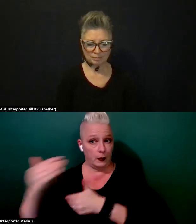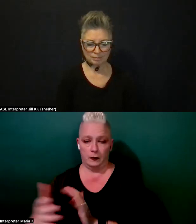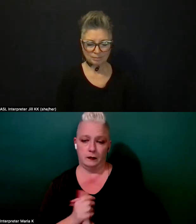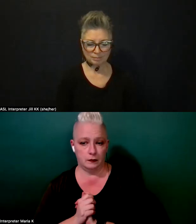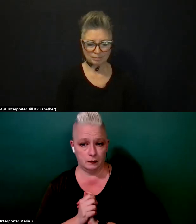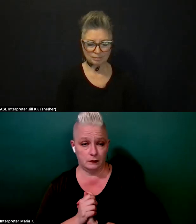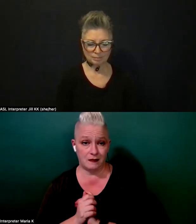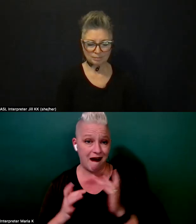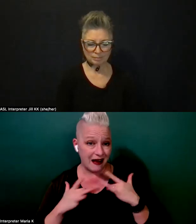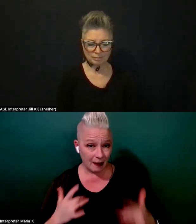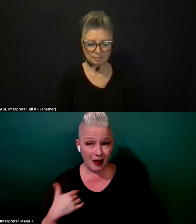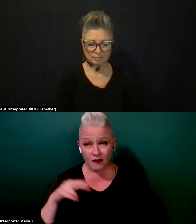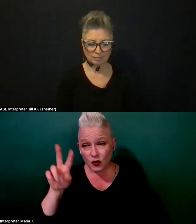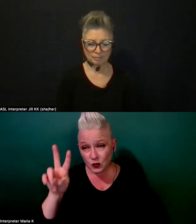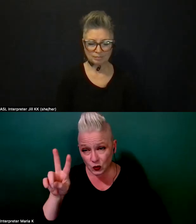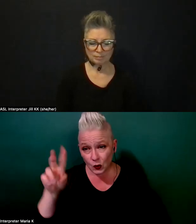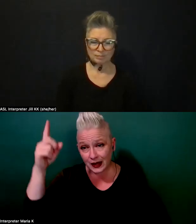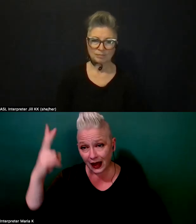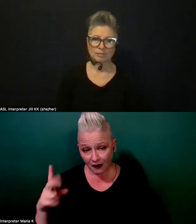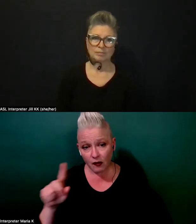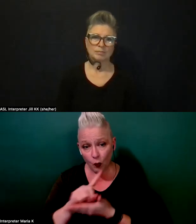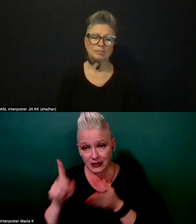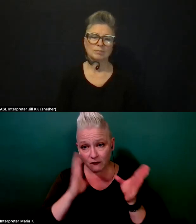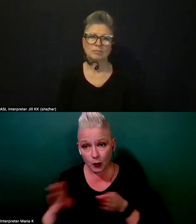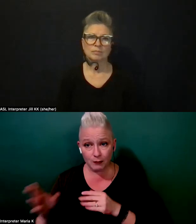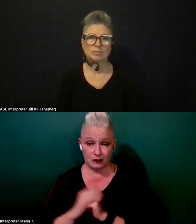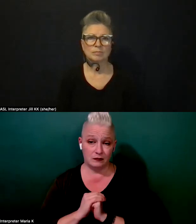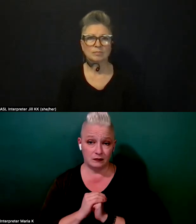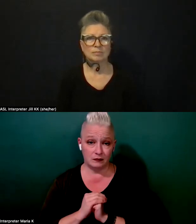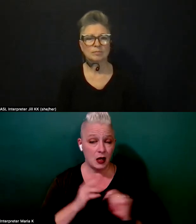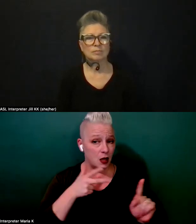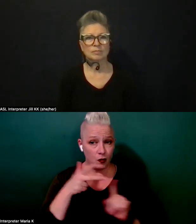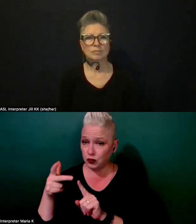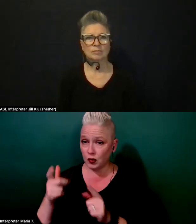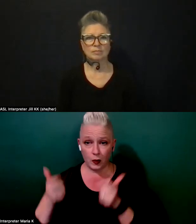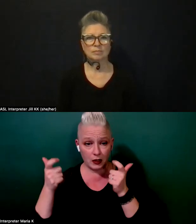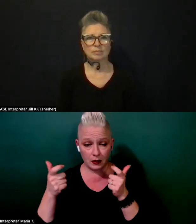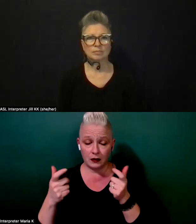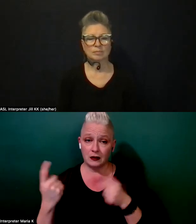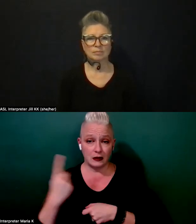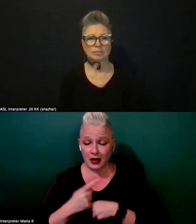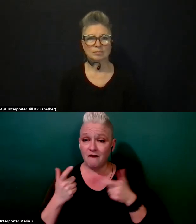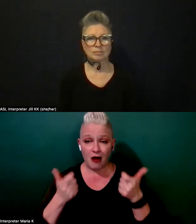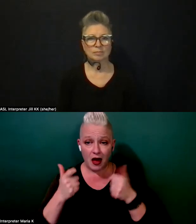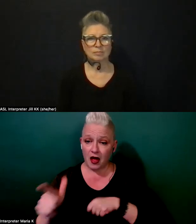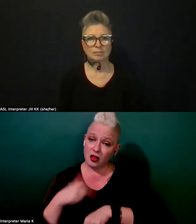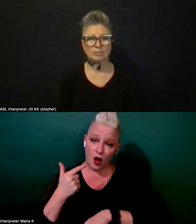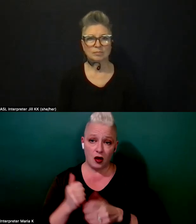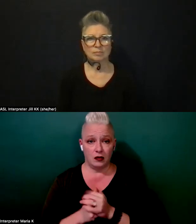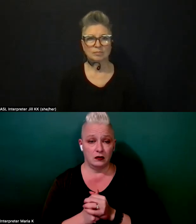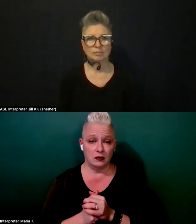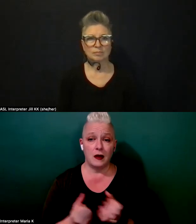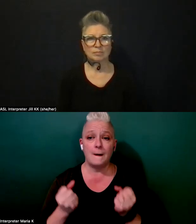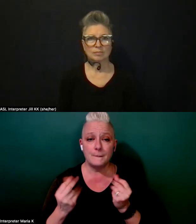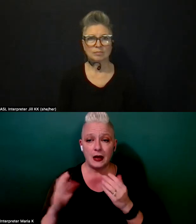about 2.5 weeks of prep, and then we shoot them really quick. So the days are fast and long, and I have multiple cast